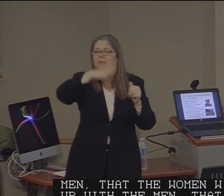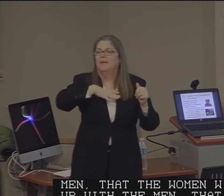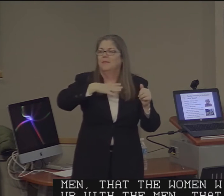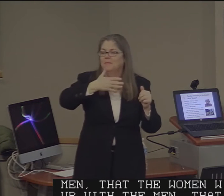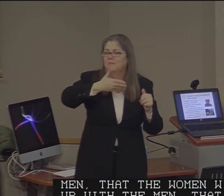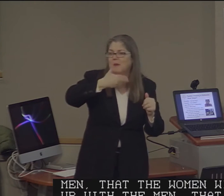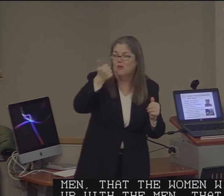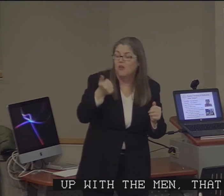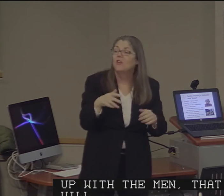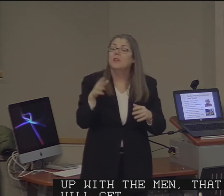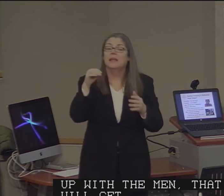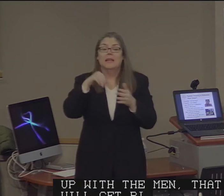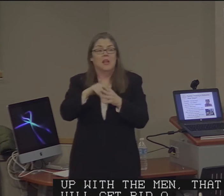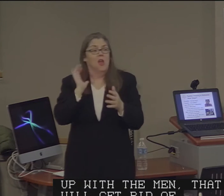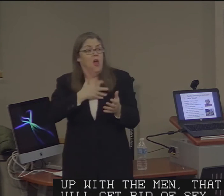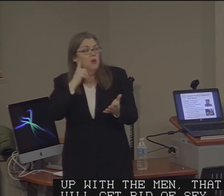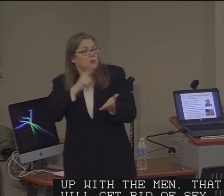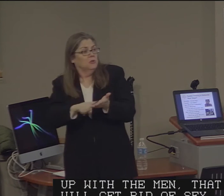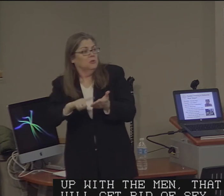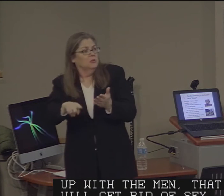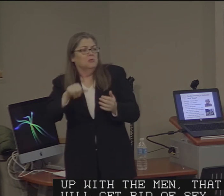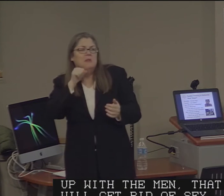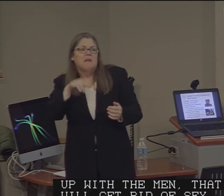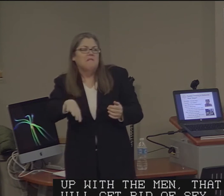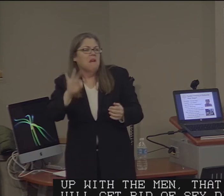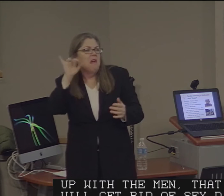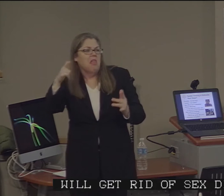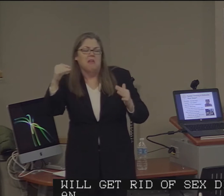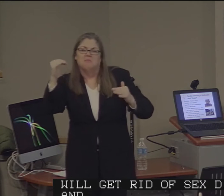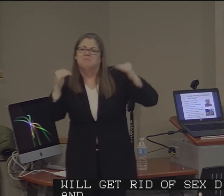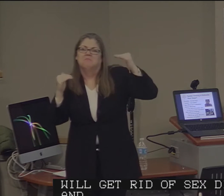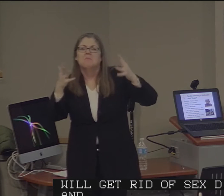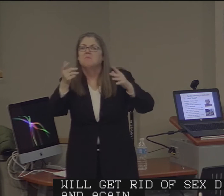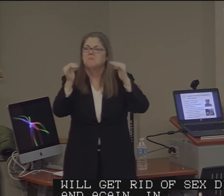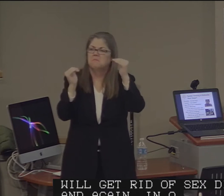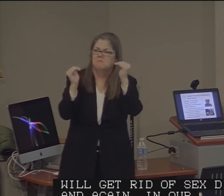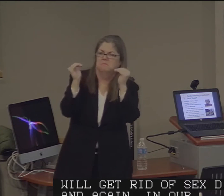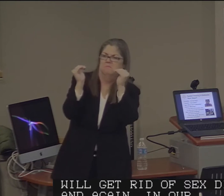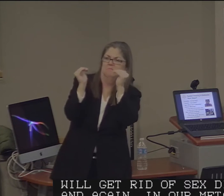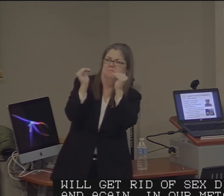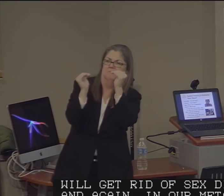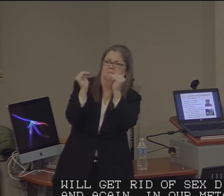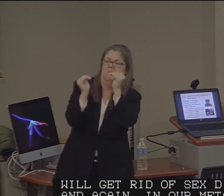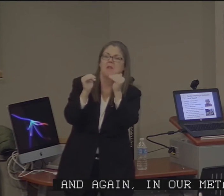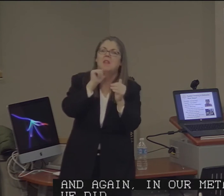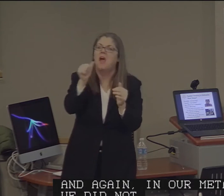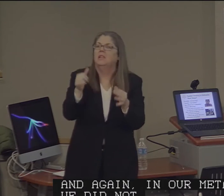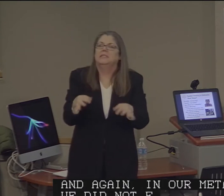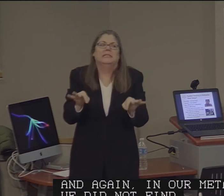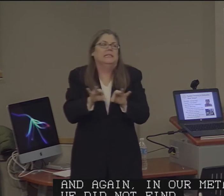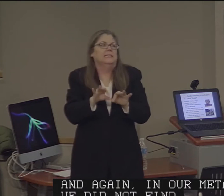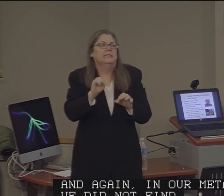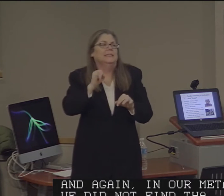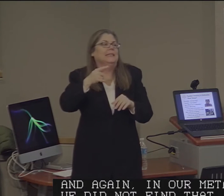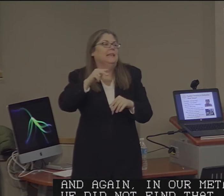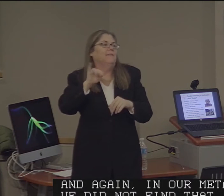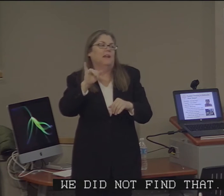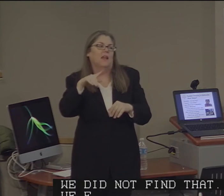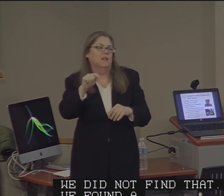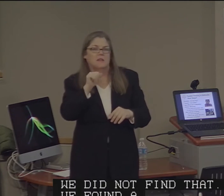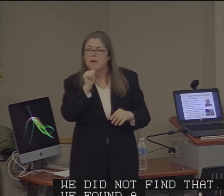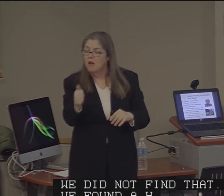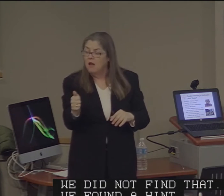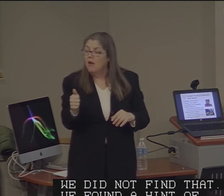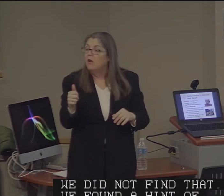we did not find that. We found a hint of it, but it was not significant. Now, it could